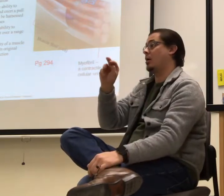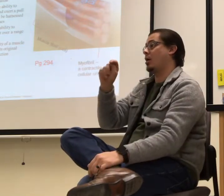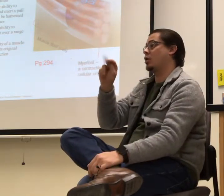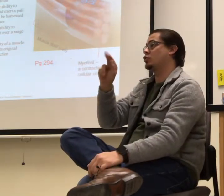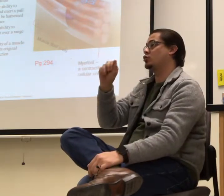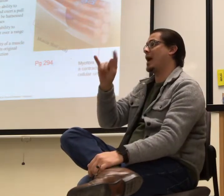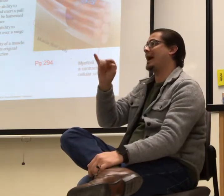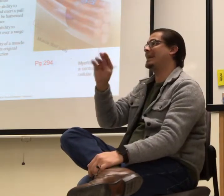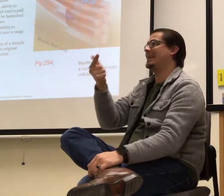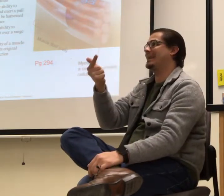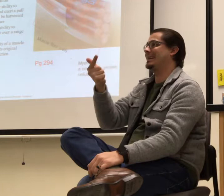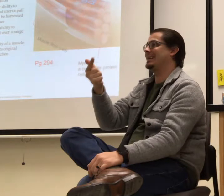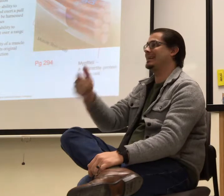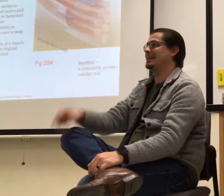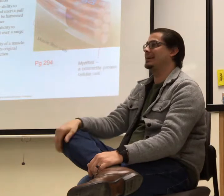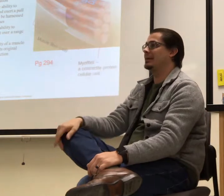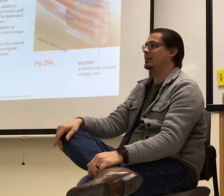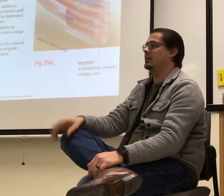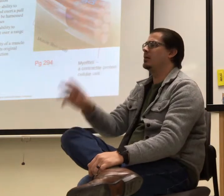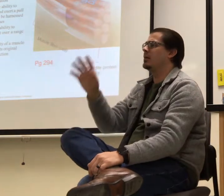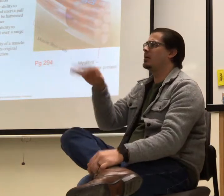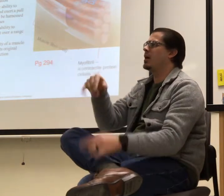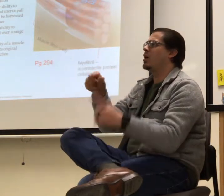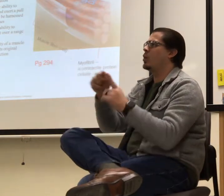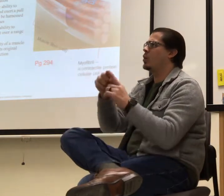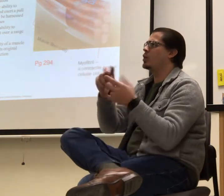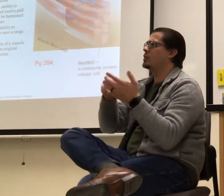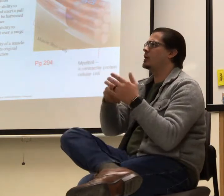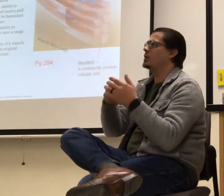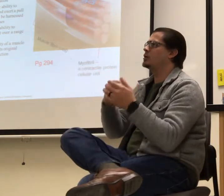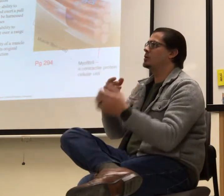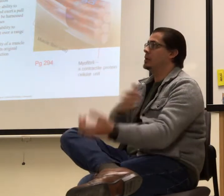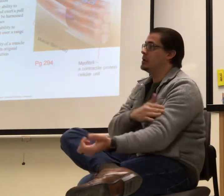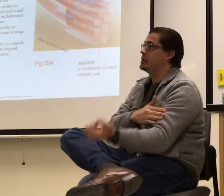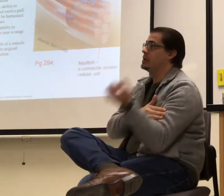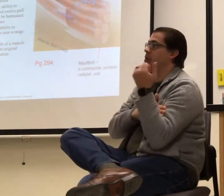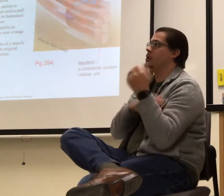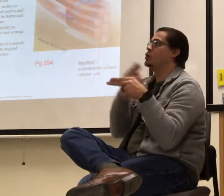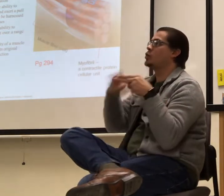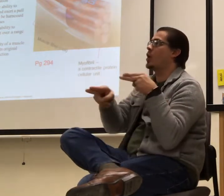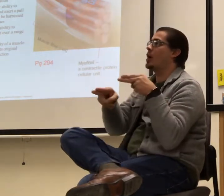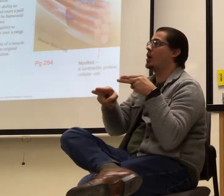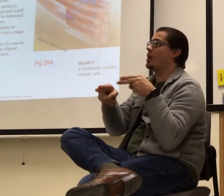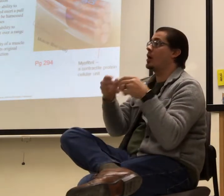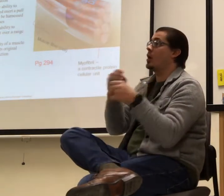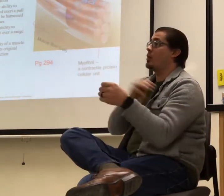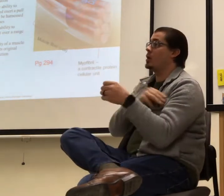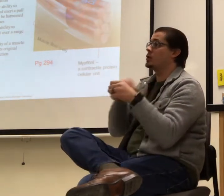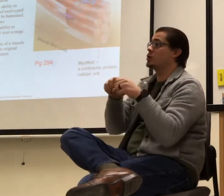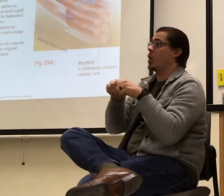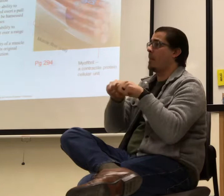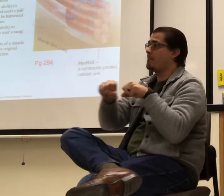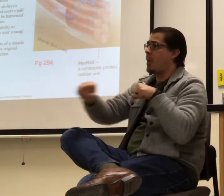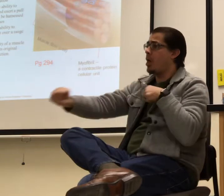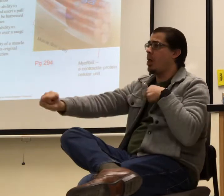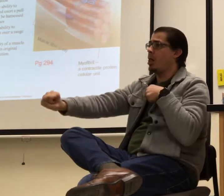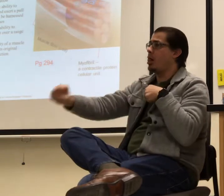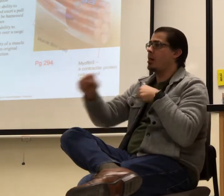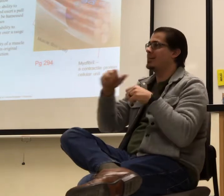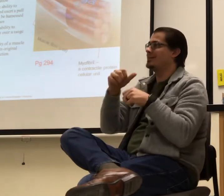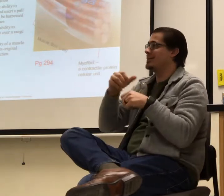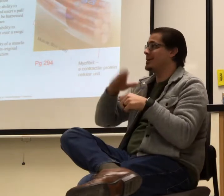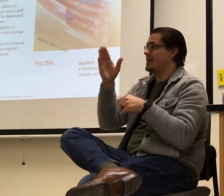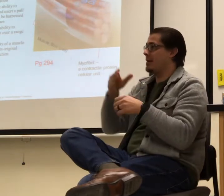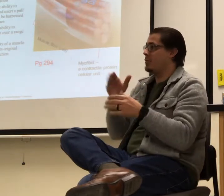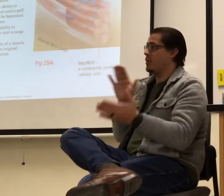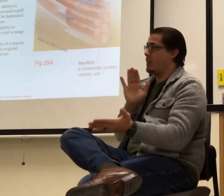That word means contracting, that word means shorten. So muscles pull, they never push. So when you contract,